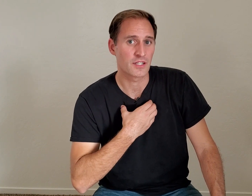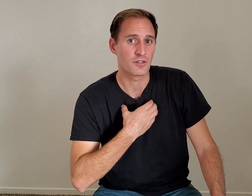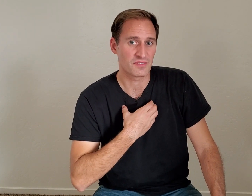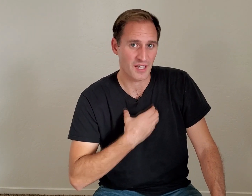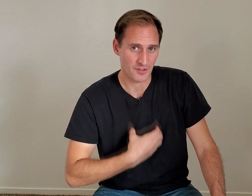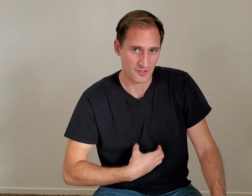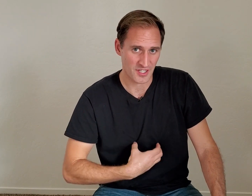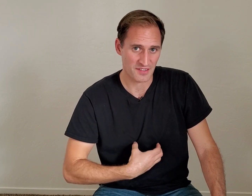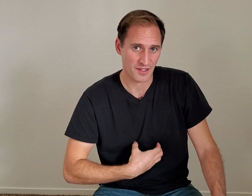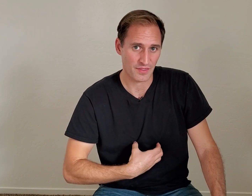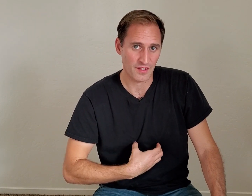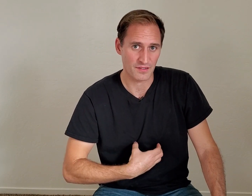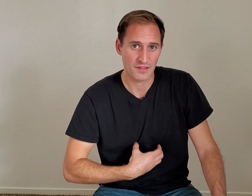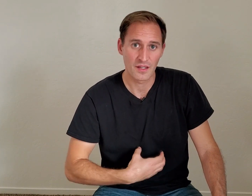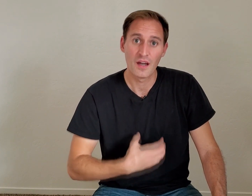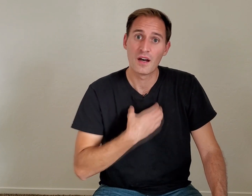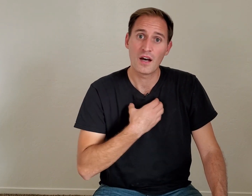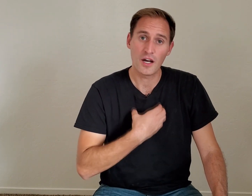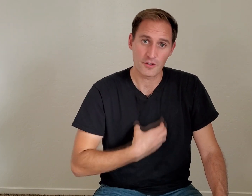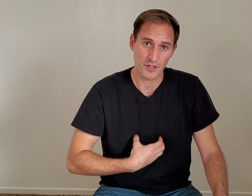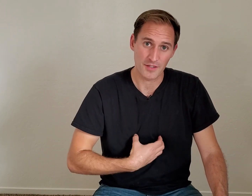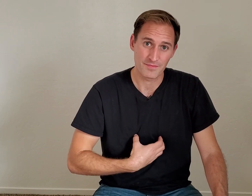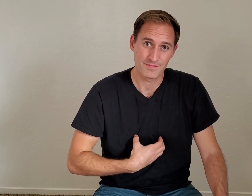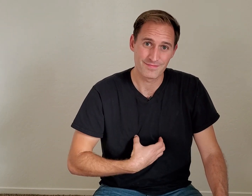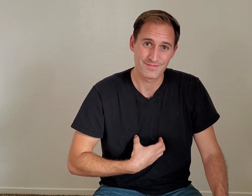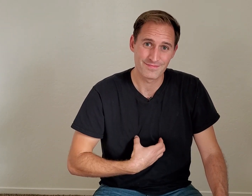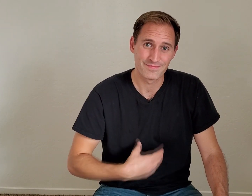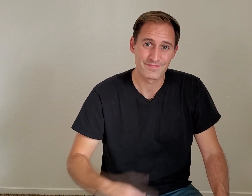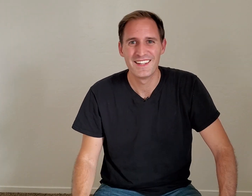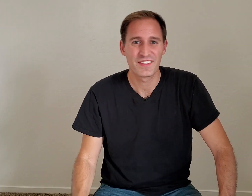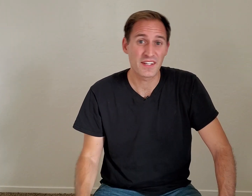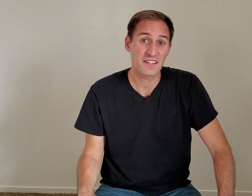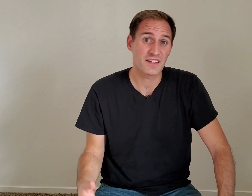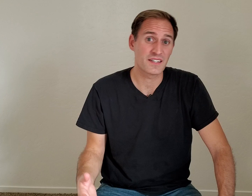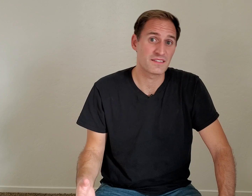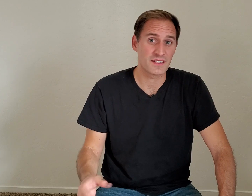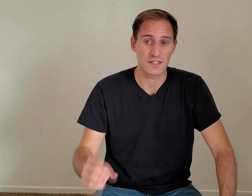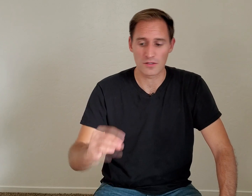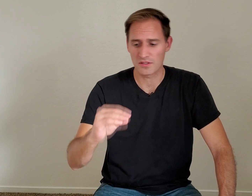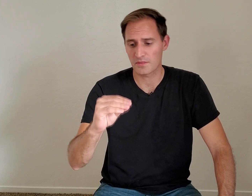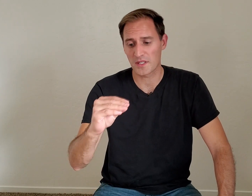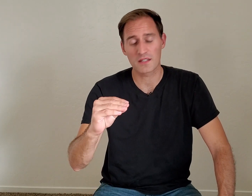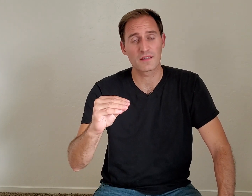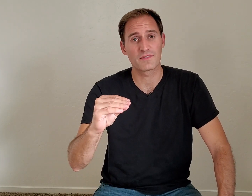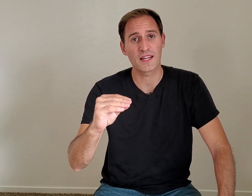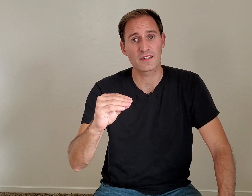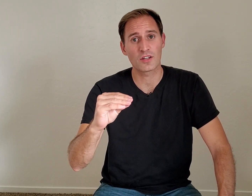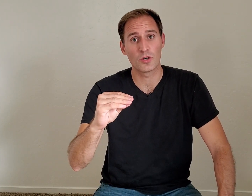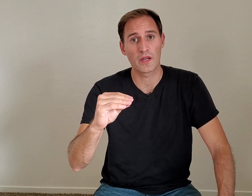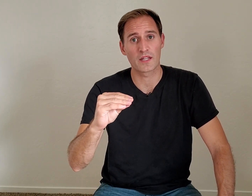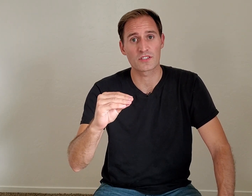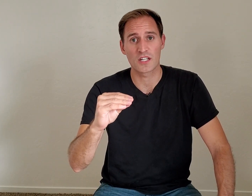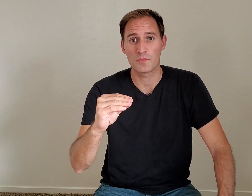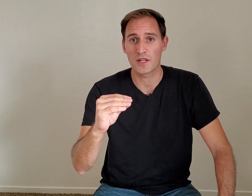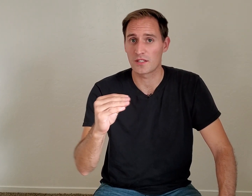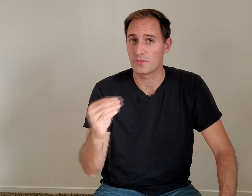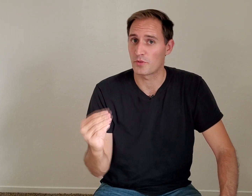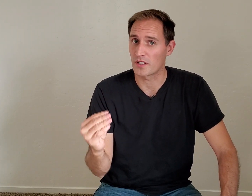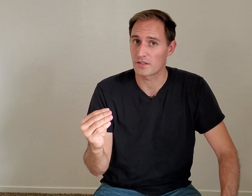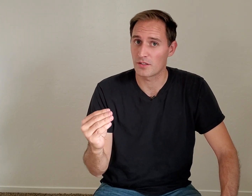it goes down your chest like this. Hungry. The next sign is eat. You just make a flattened O hand shape and you bring it to your